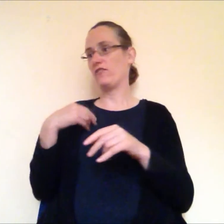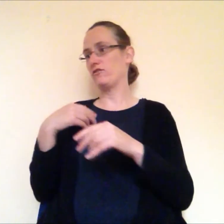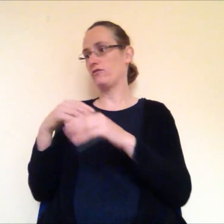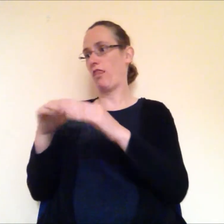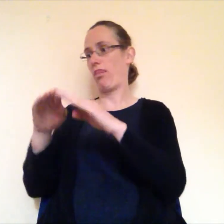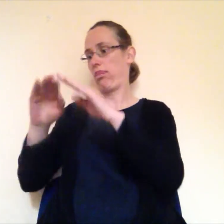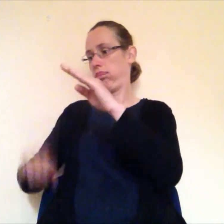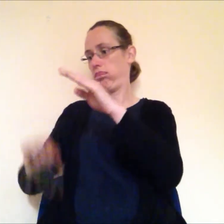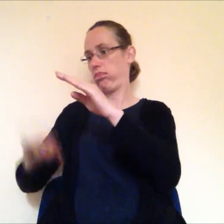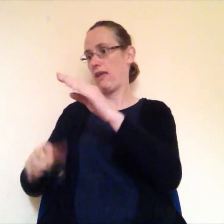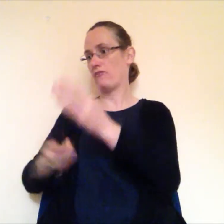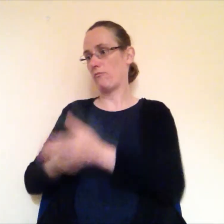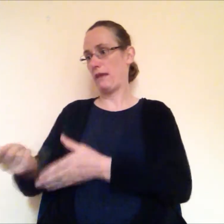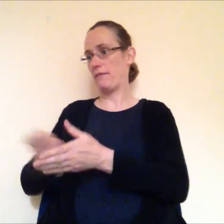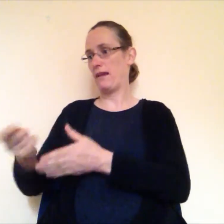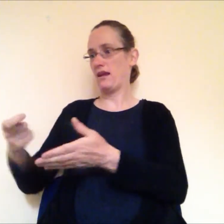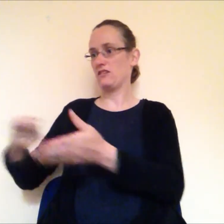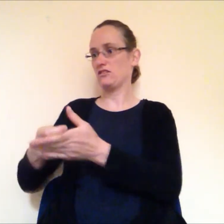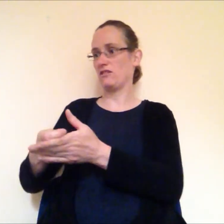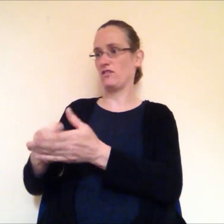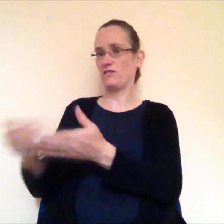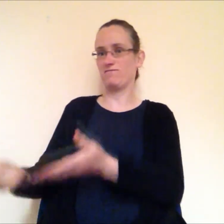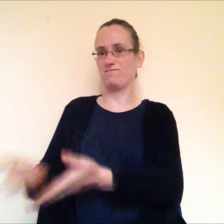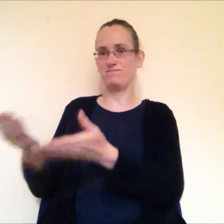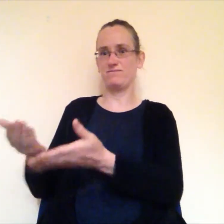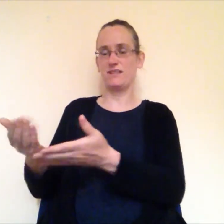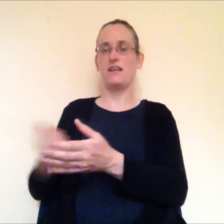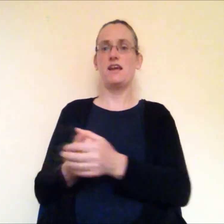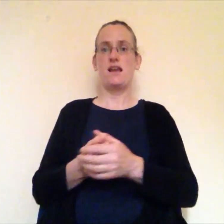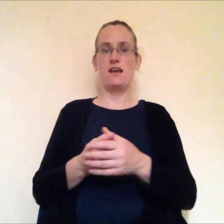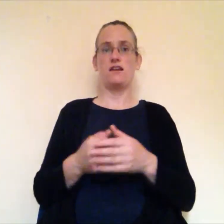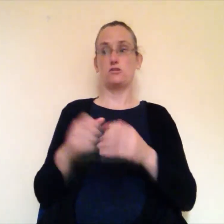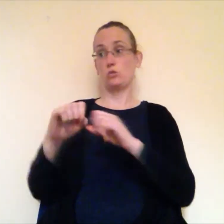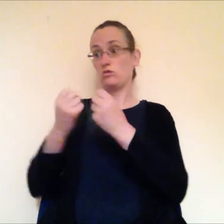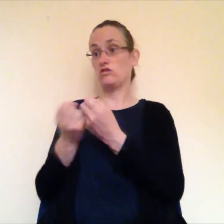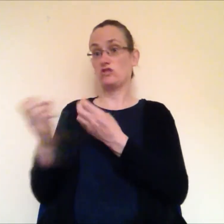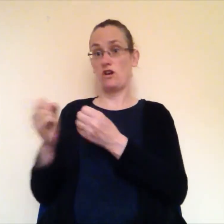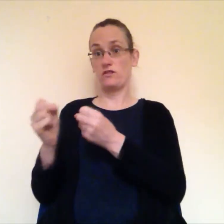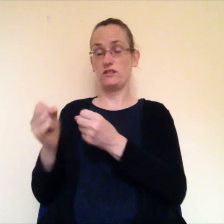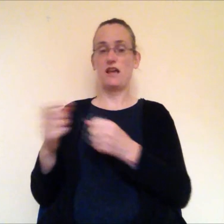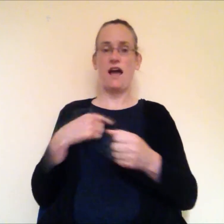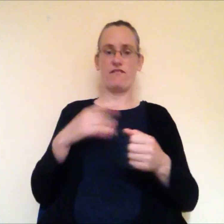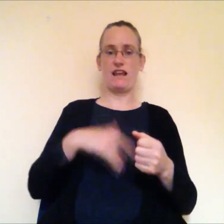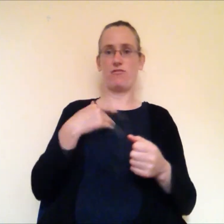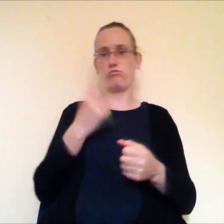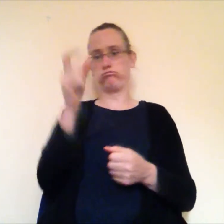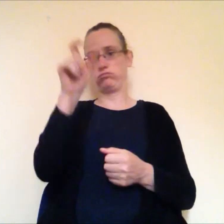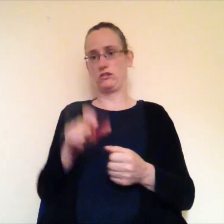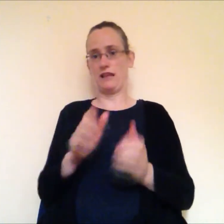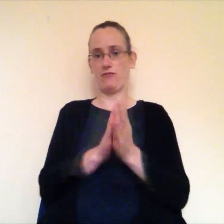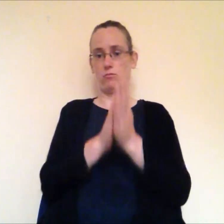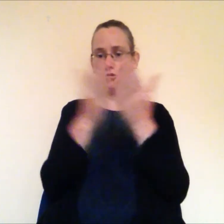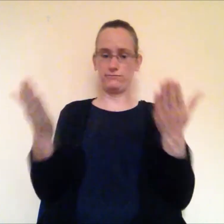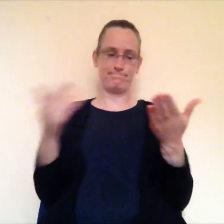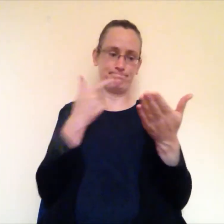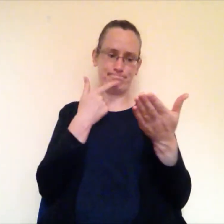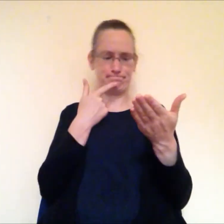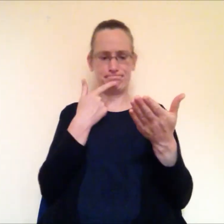social services, and there's a sense really that somebody is balancing a book that's right in front of them and they're not looking at the long game. And